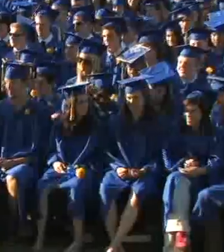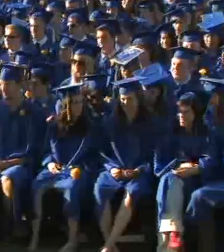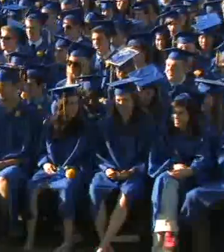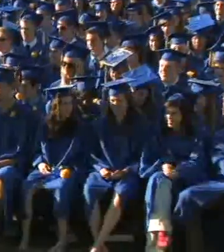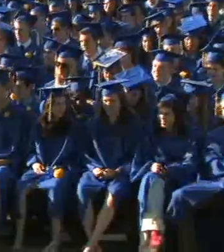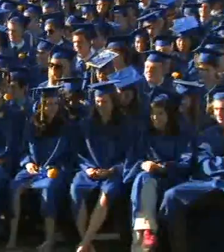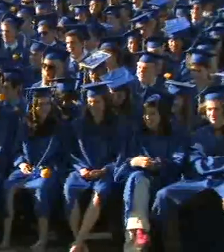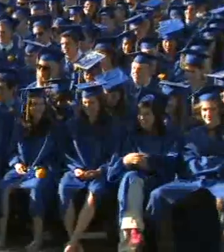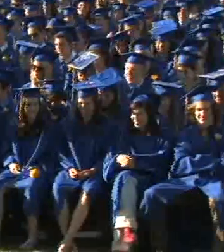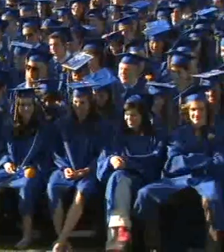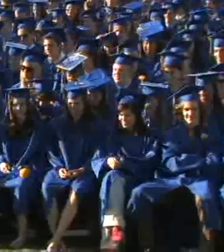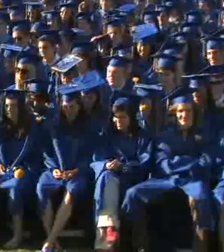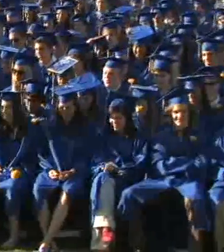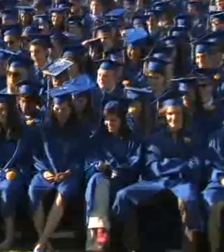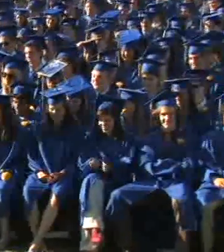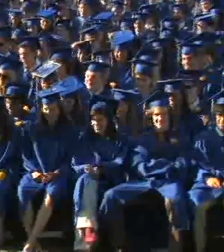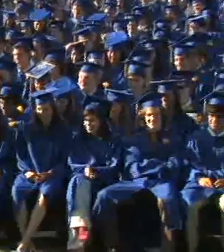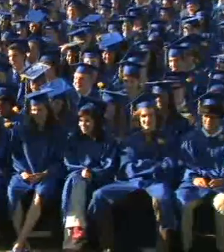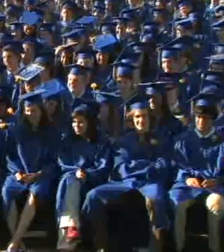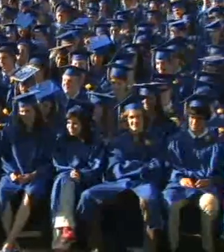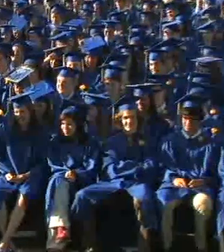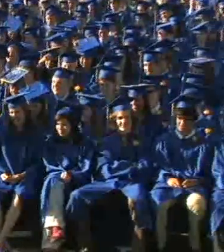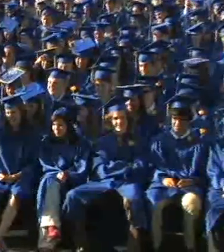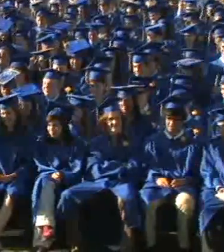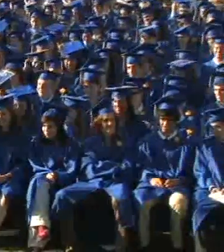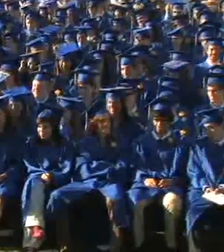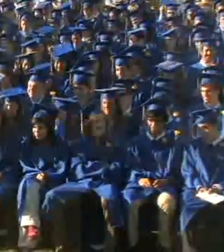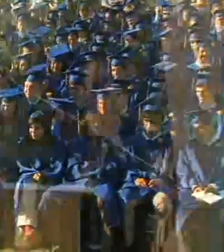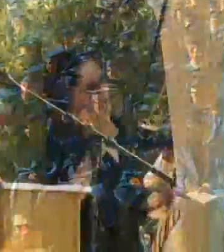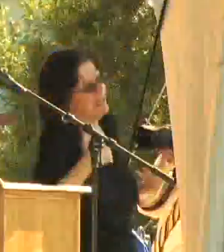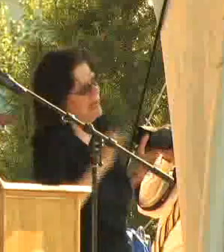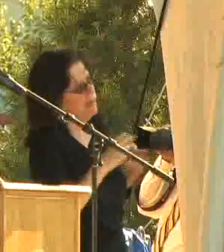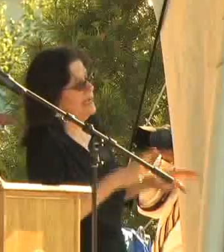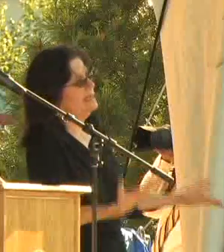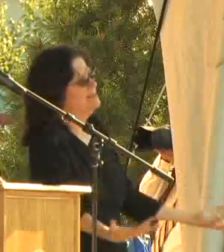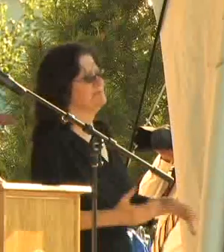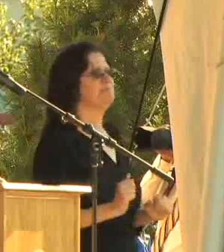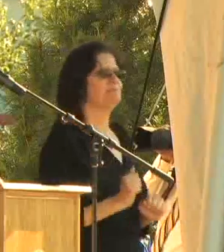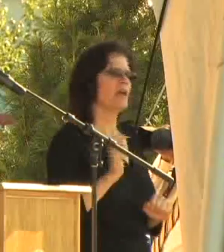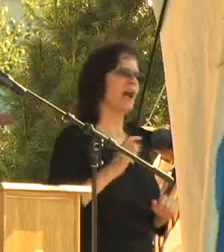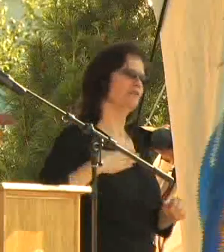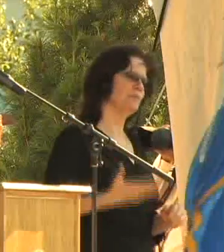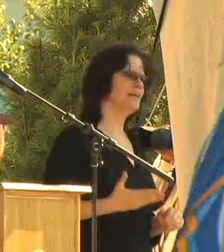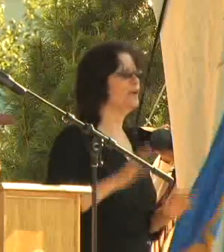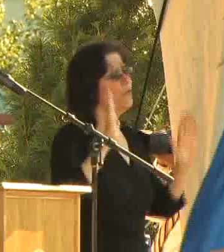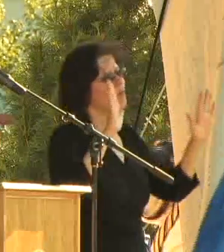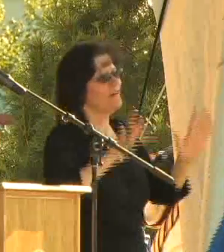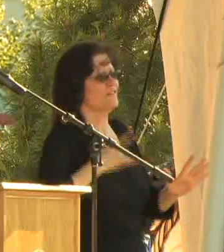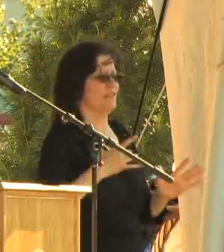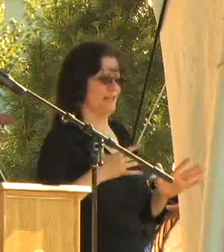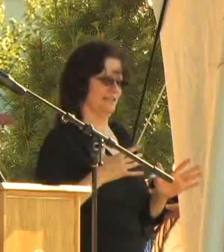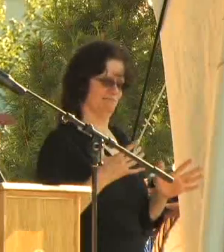the Cinnabon, which is probably what most people saw. And I have to admit, it was a wonderful feeling